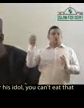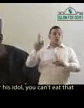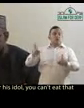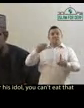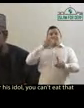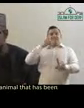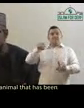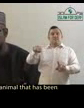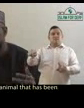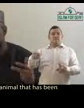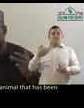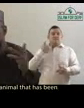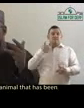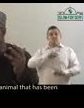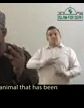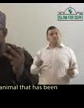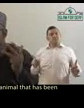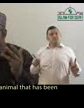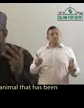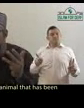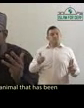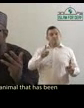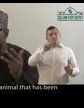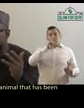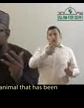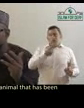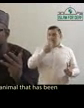can't eat that meat. Allah said you